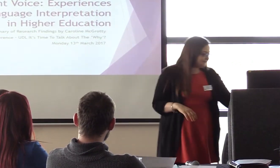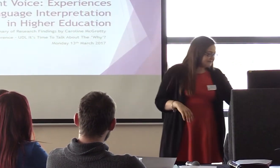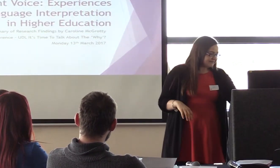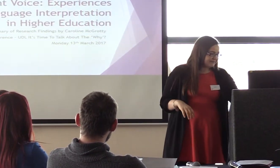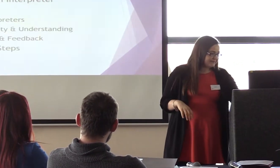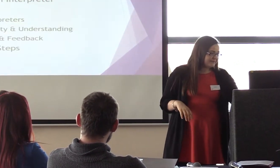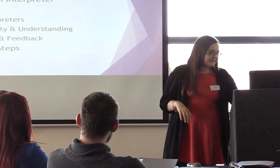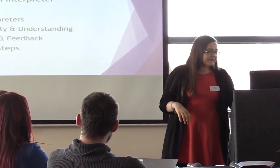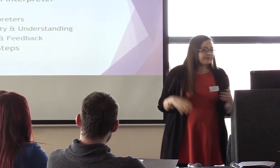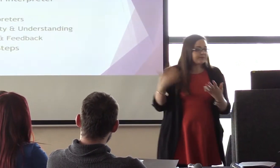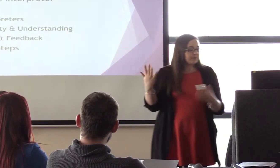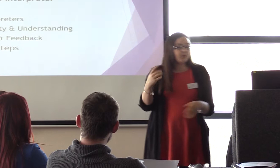realised.